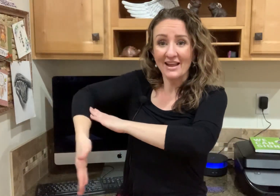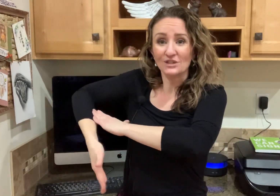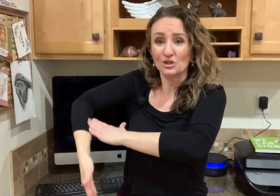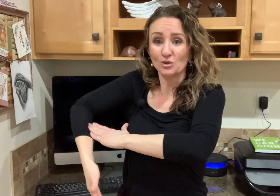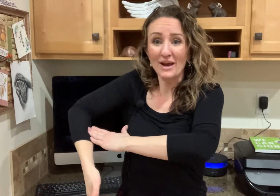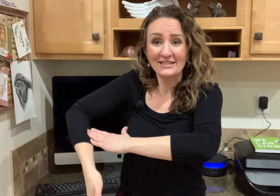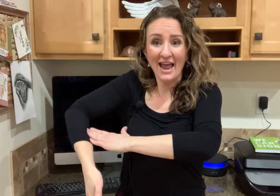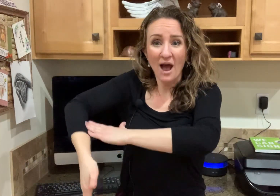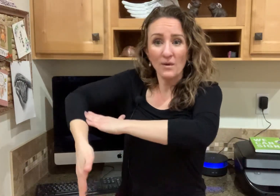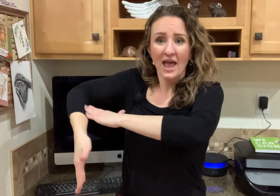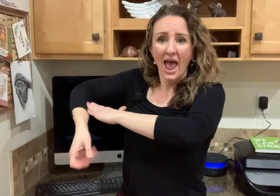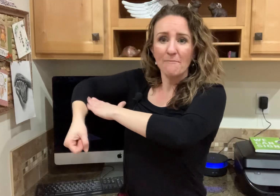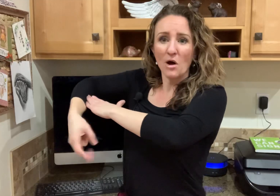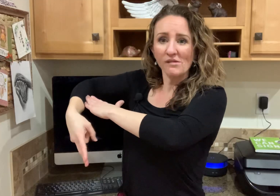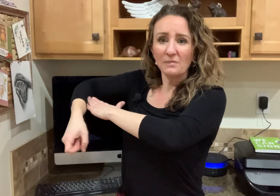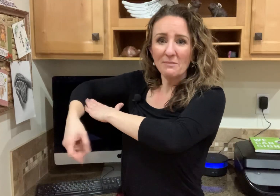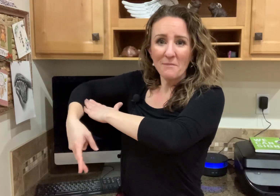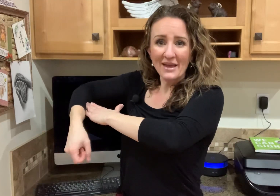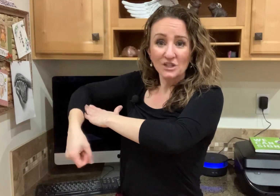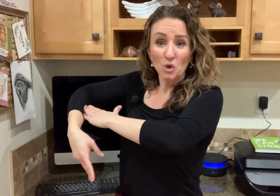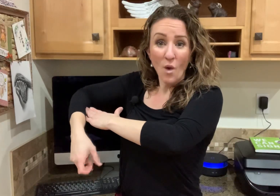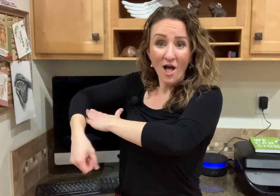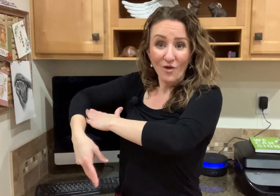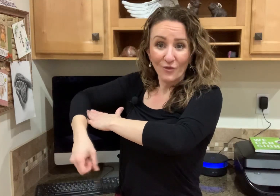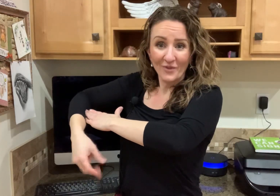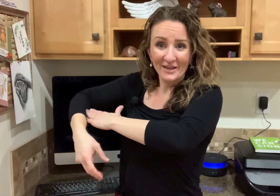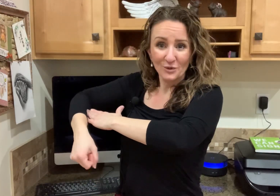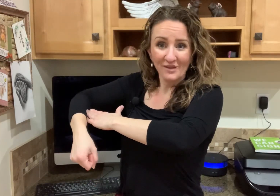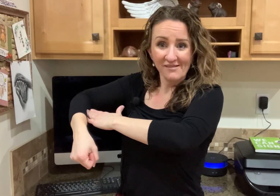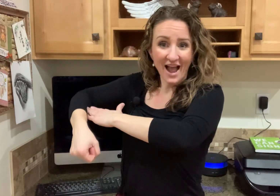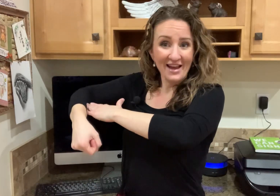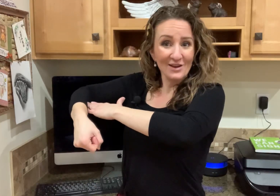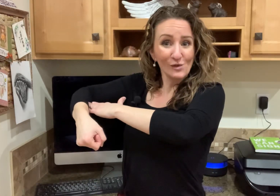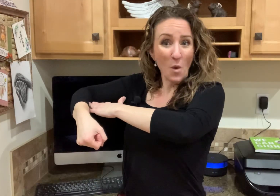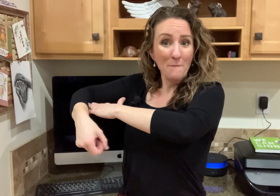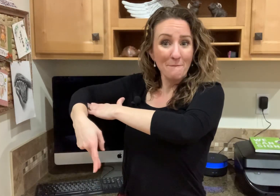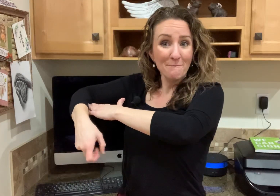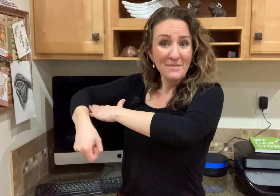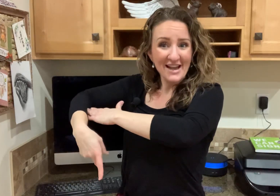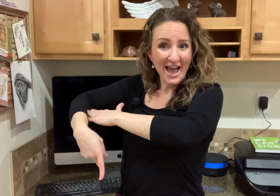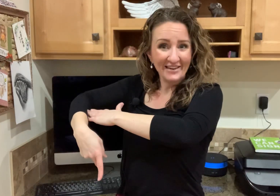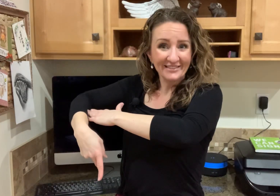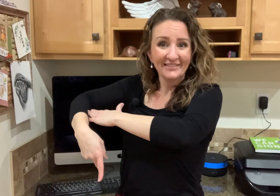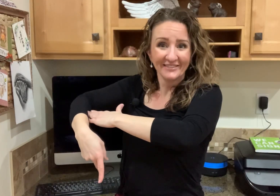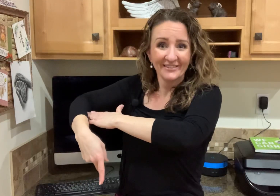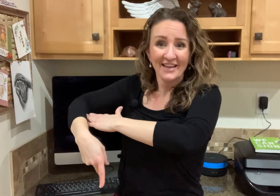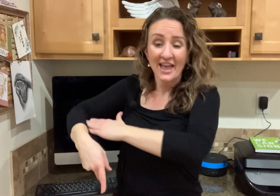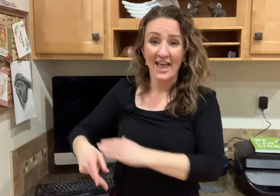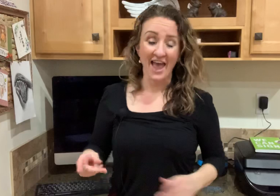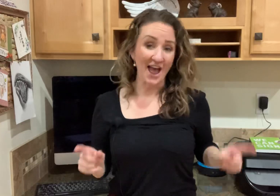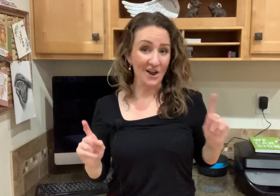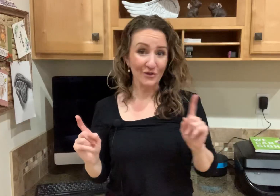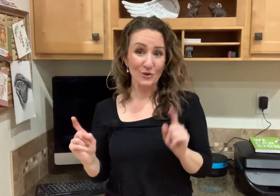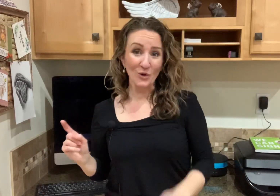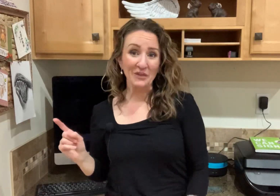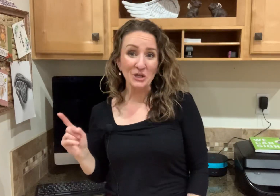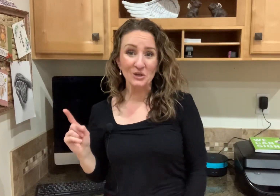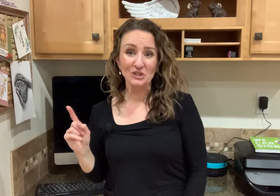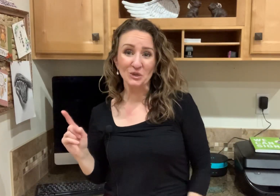is straight down, and most people make a 12 when they do this sign. So midnight. Another cool thing you can do with